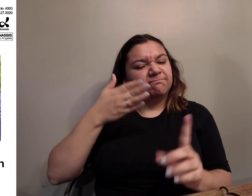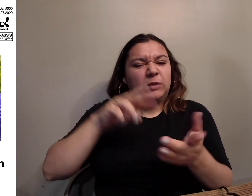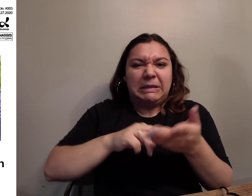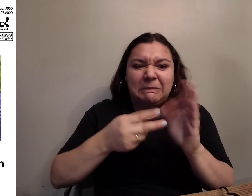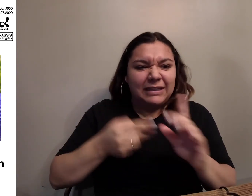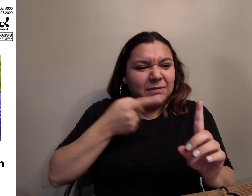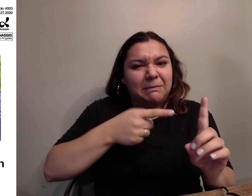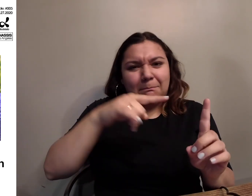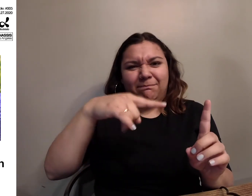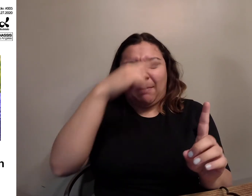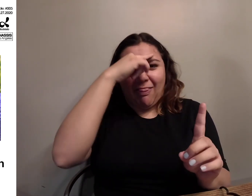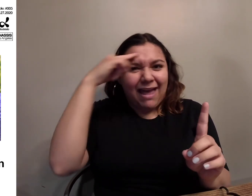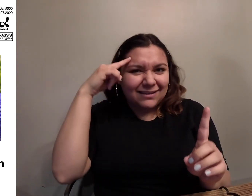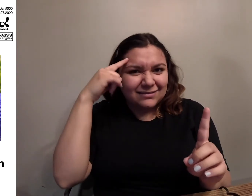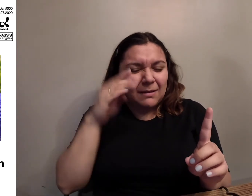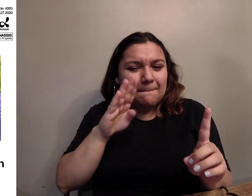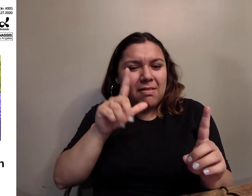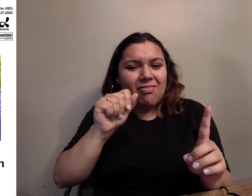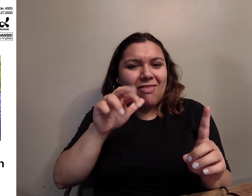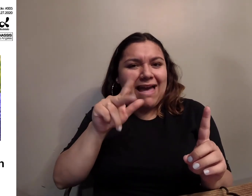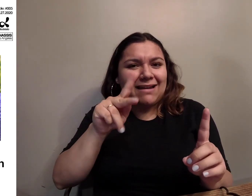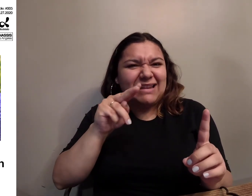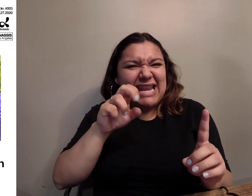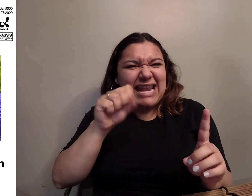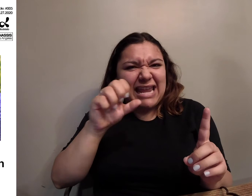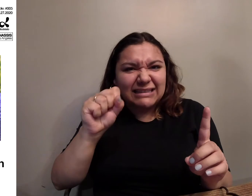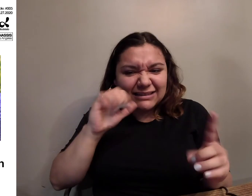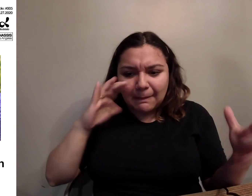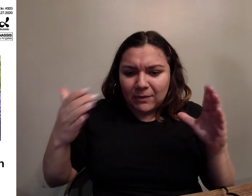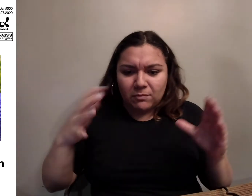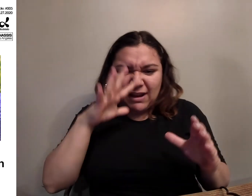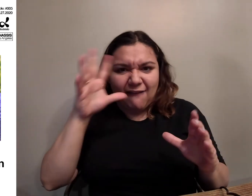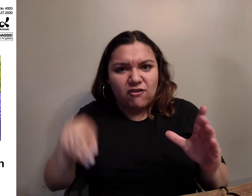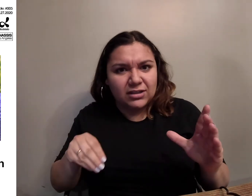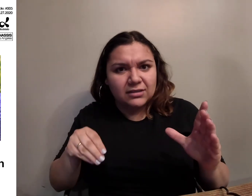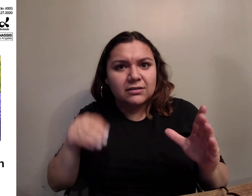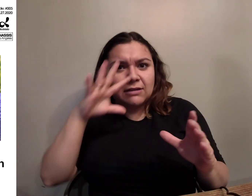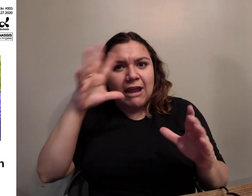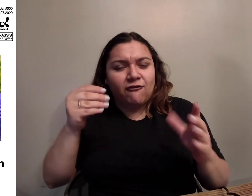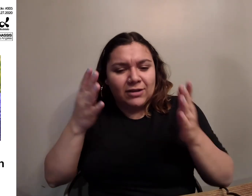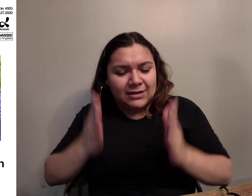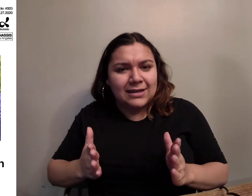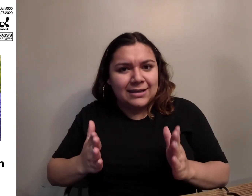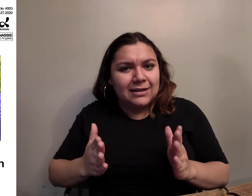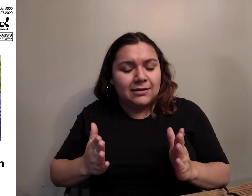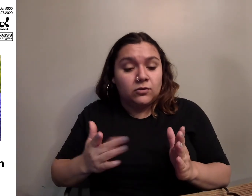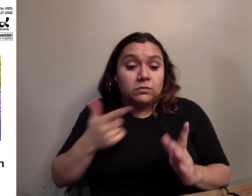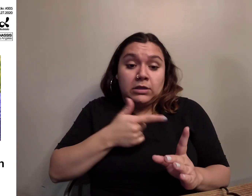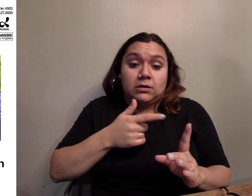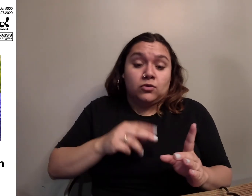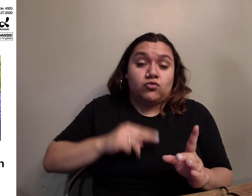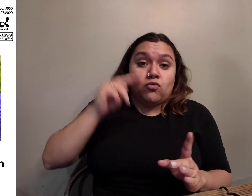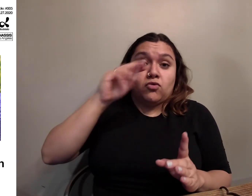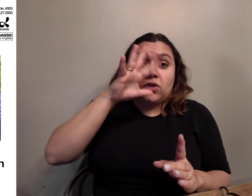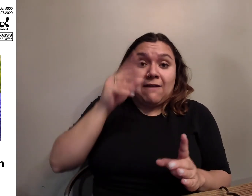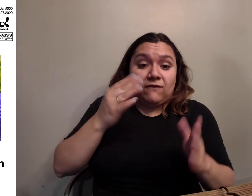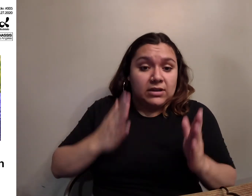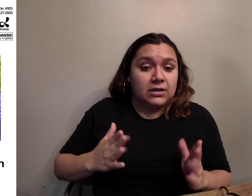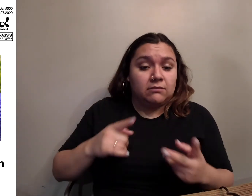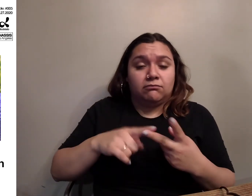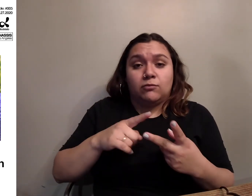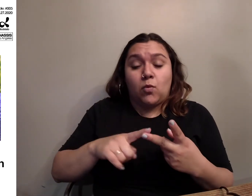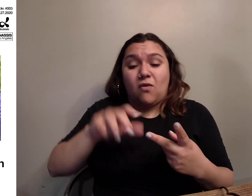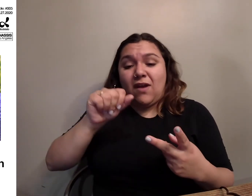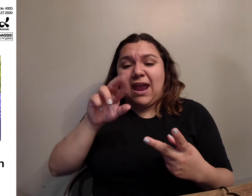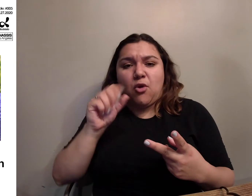being African American versus being African or Northern African or Arab in Paris, which has its